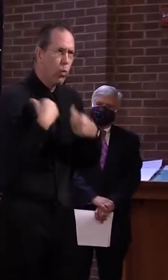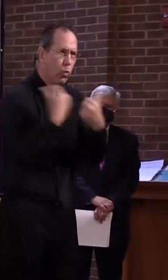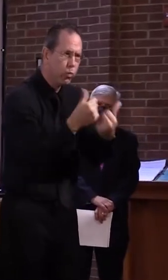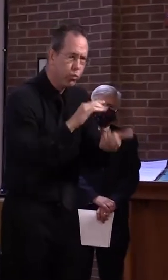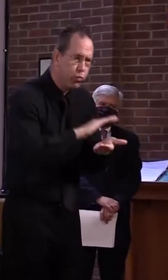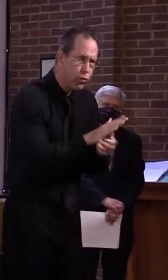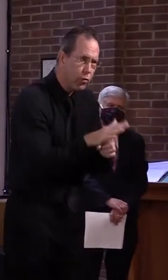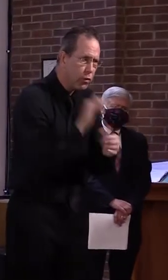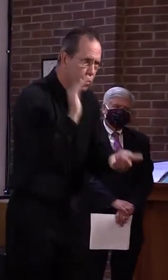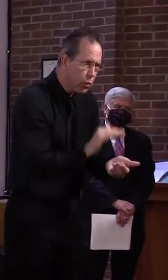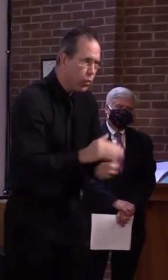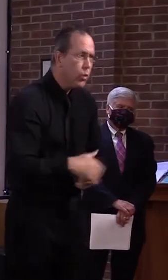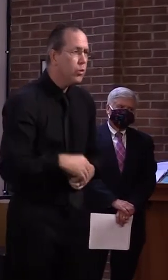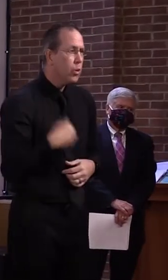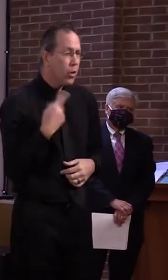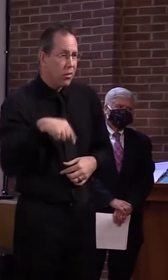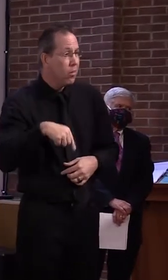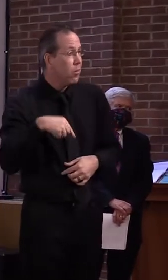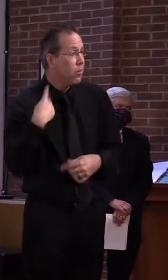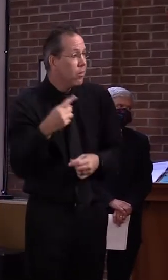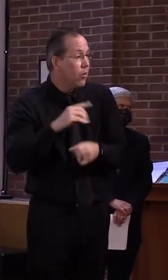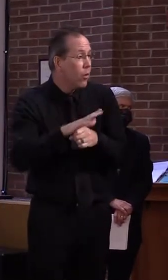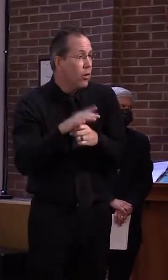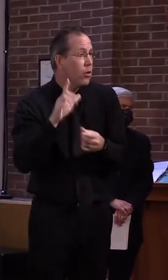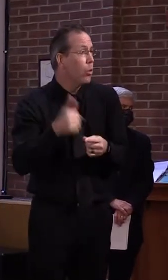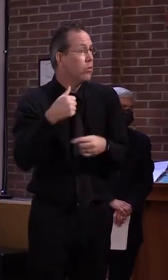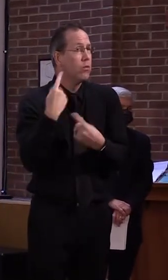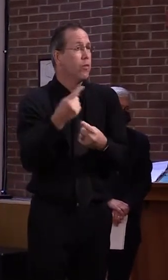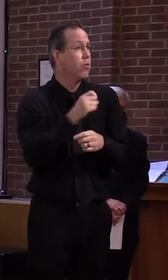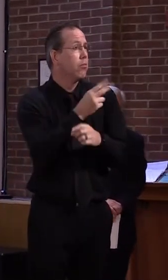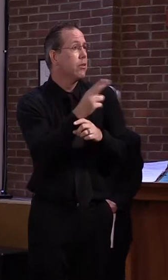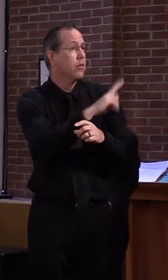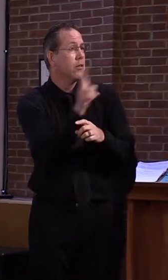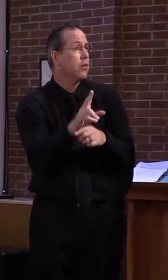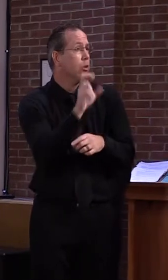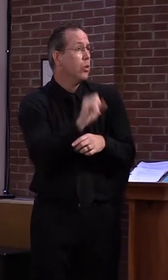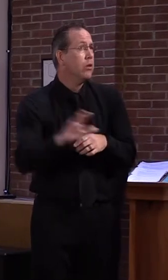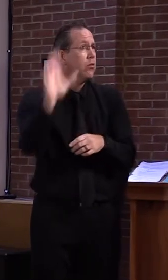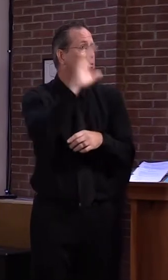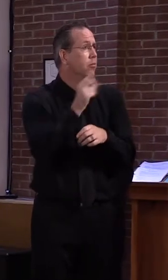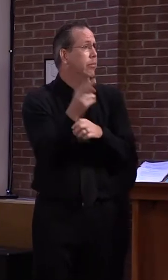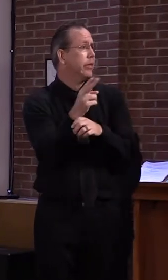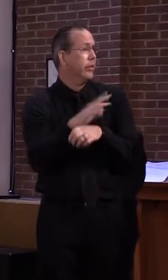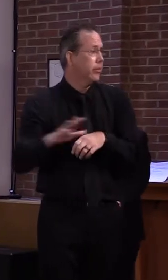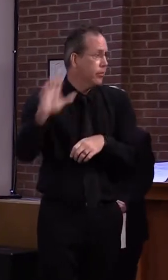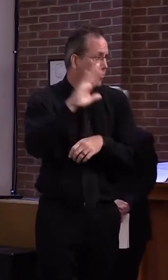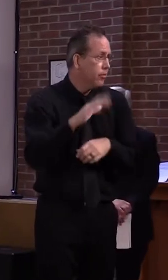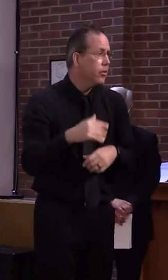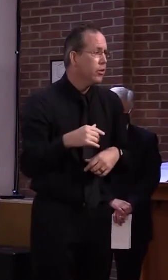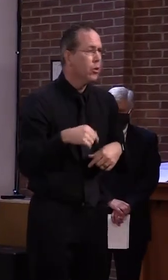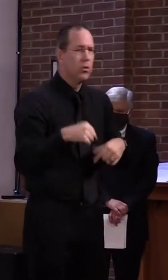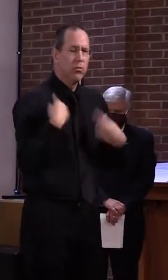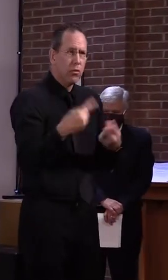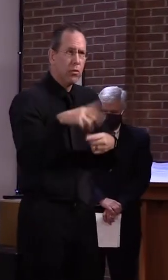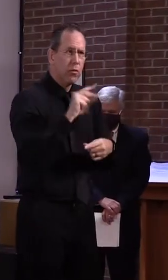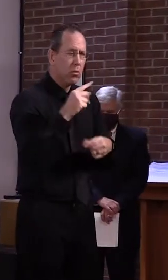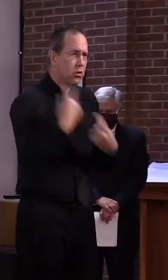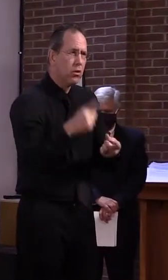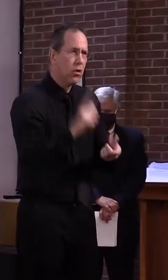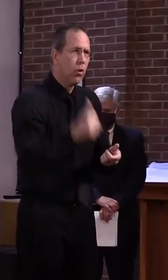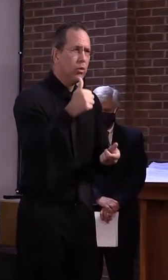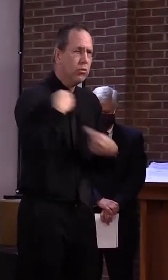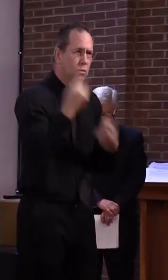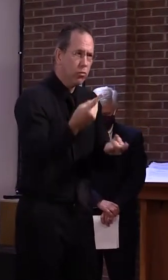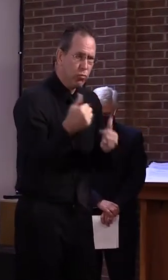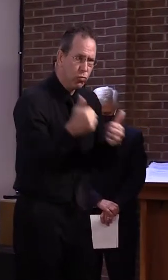number of cases per capita in the country. This is thanks to the work of Vermonters and your commitment to keeping each